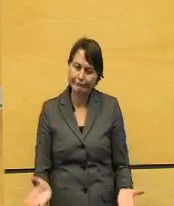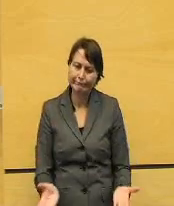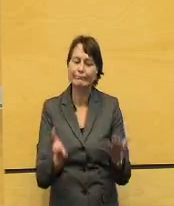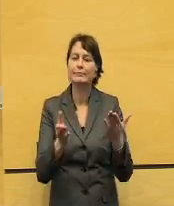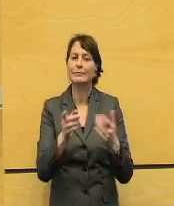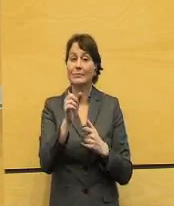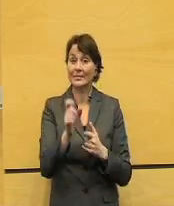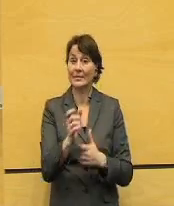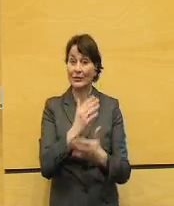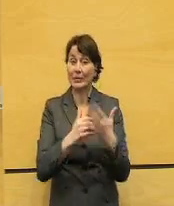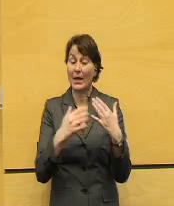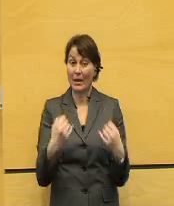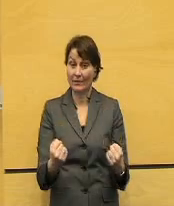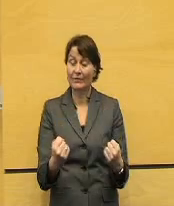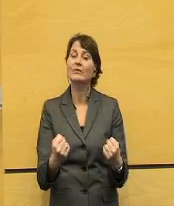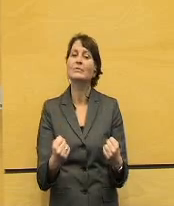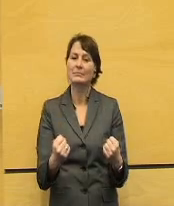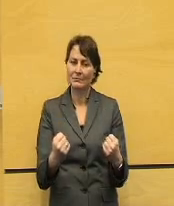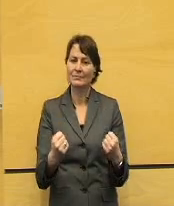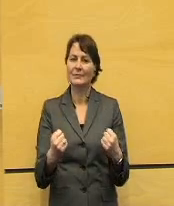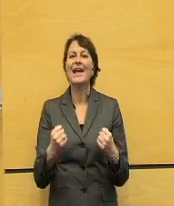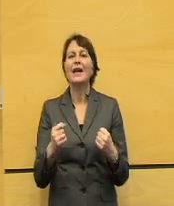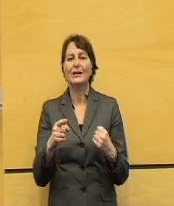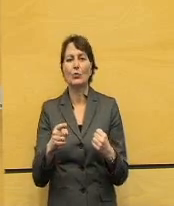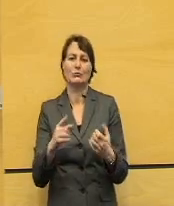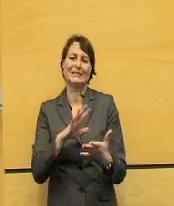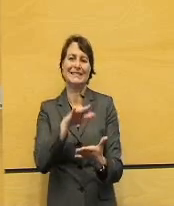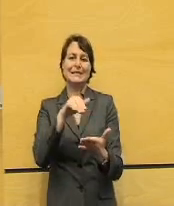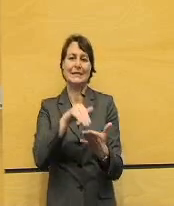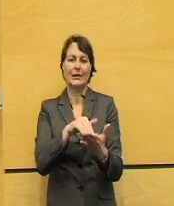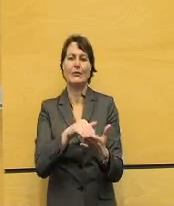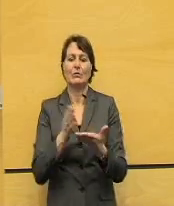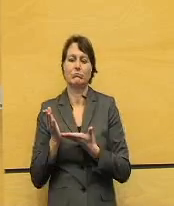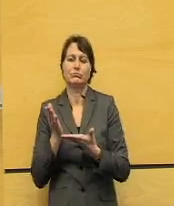disability and also to Disability Service Center.